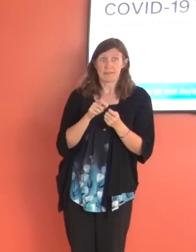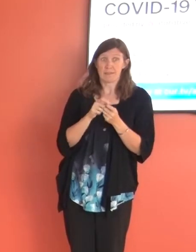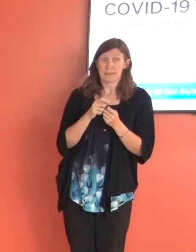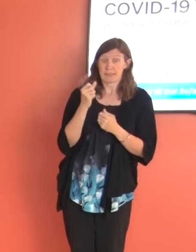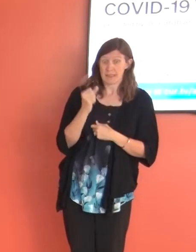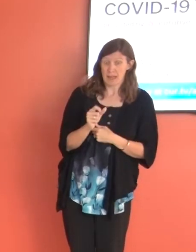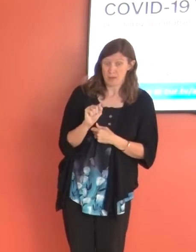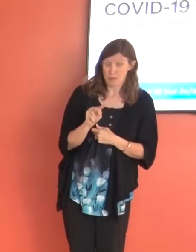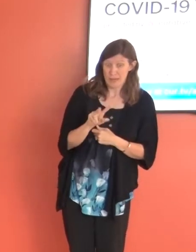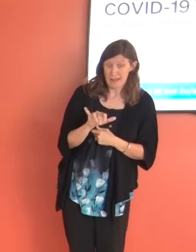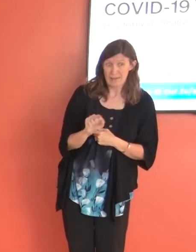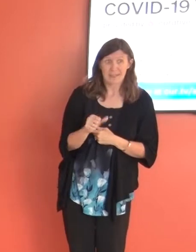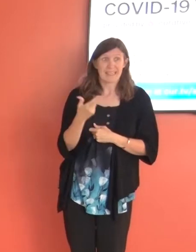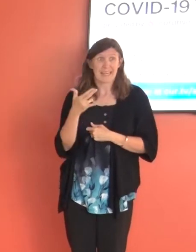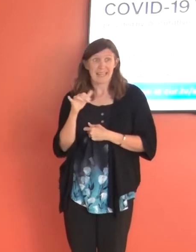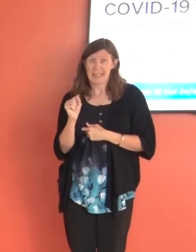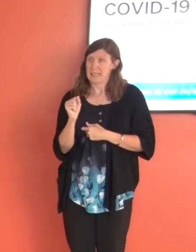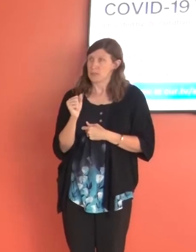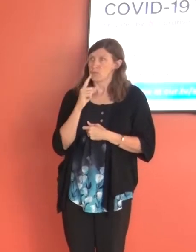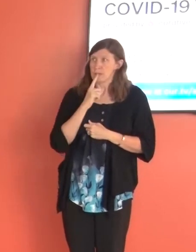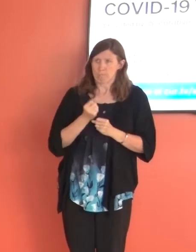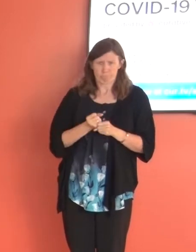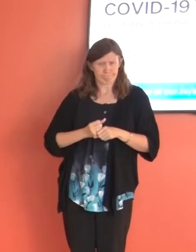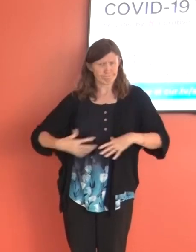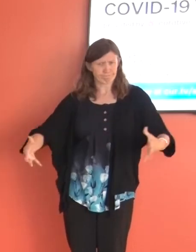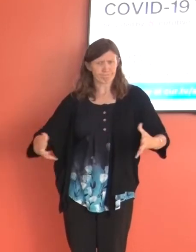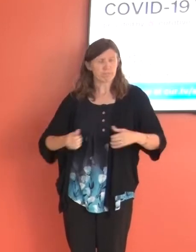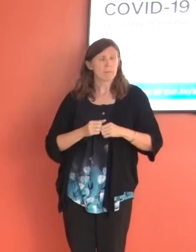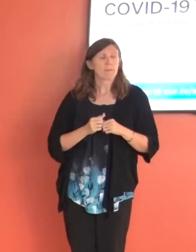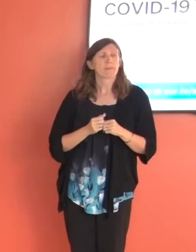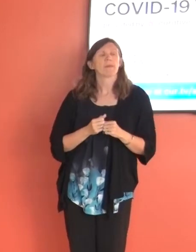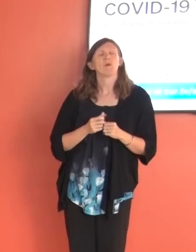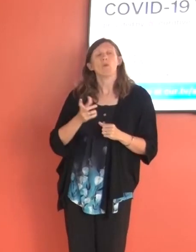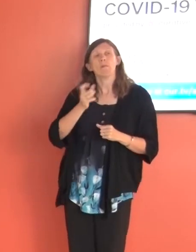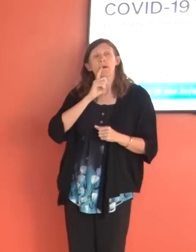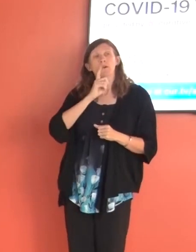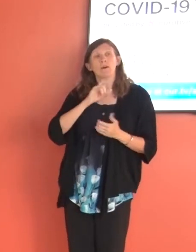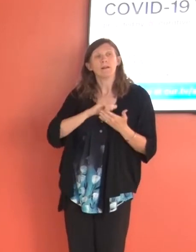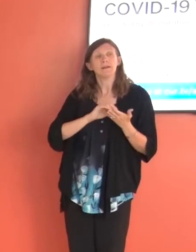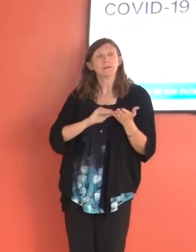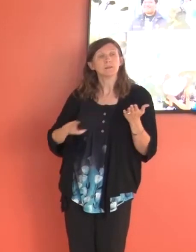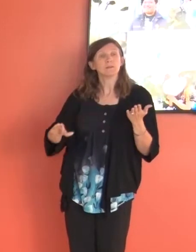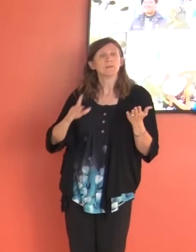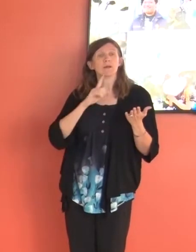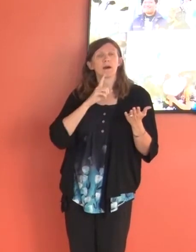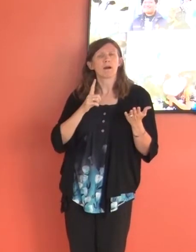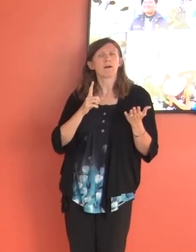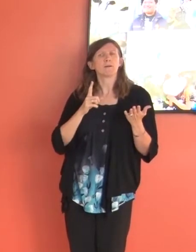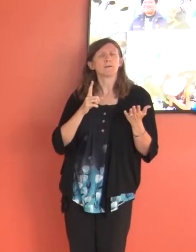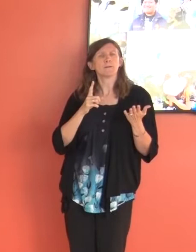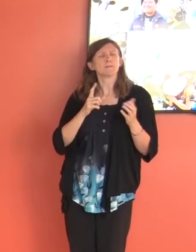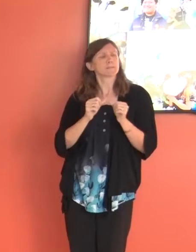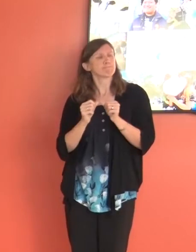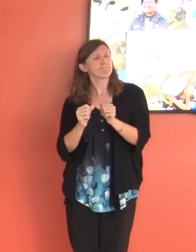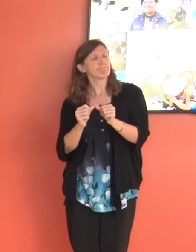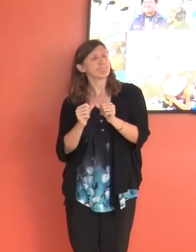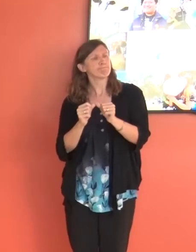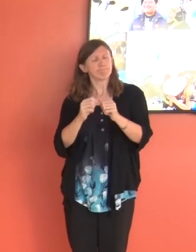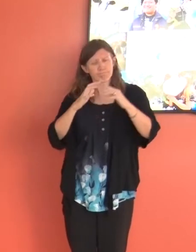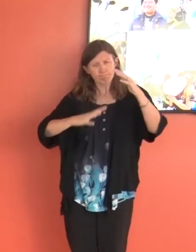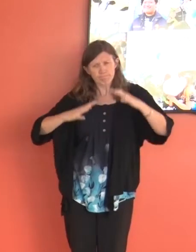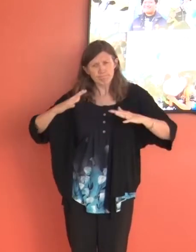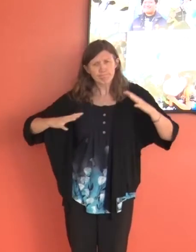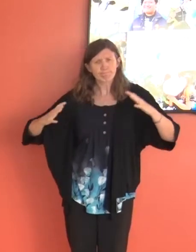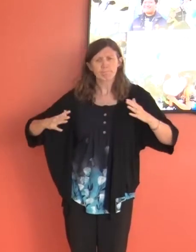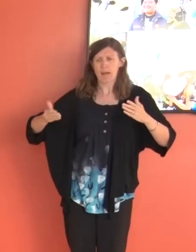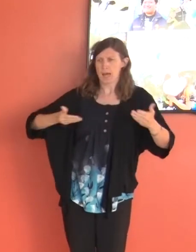Hays Campus is a fast growing area. But we wanna make sure that the students are able, we wanna continue to have diverse hiring